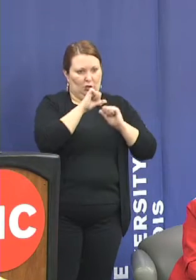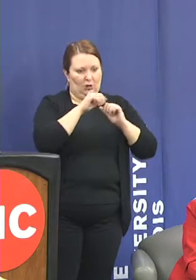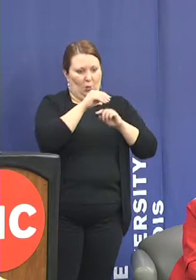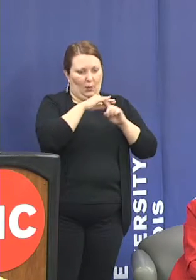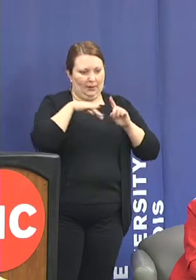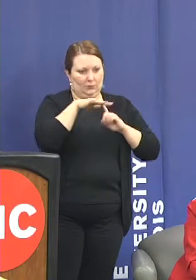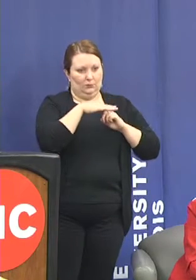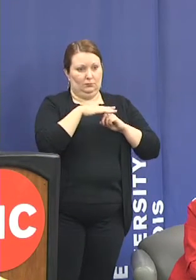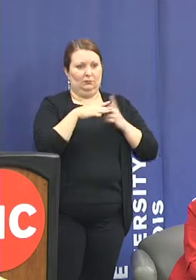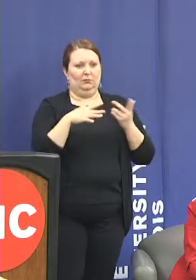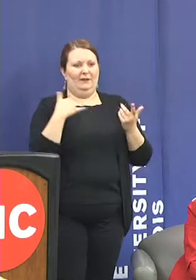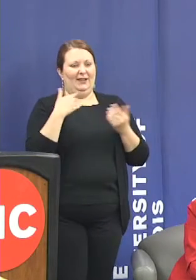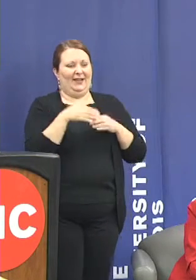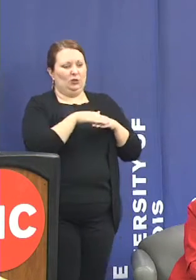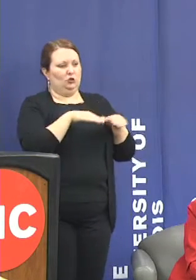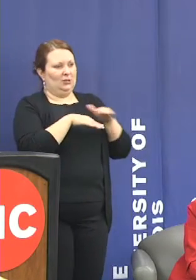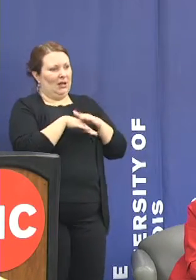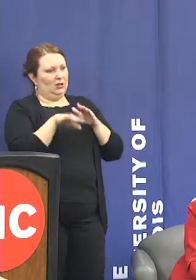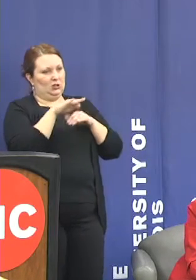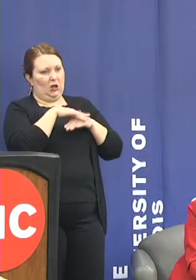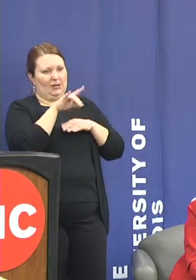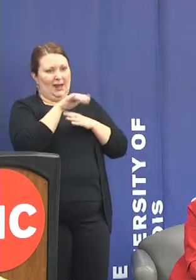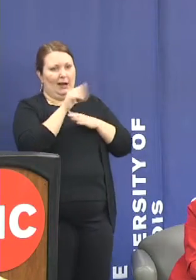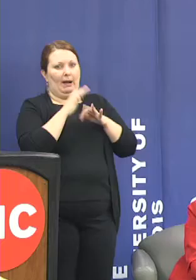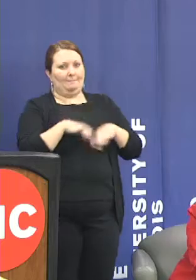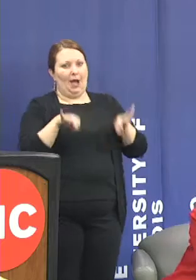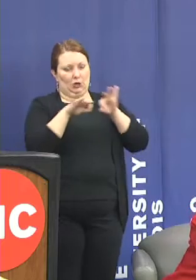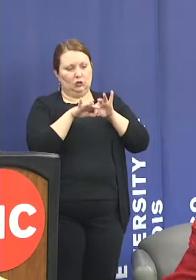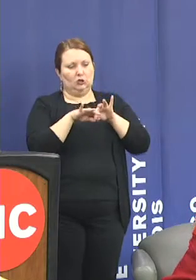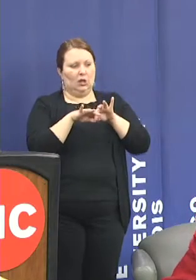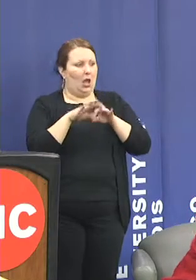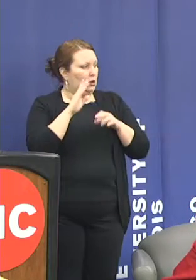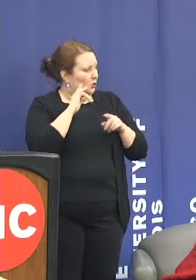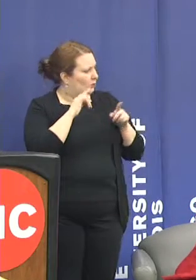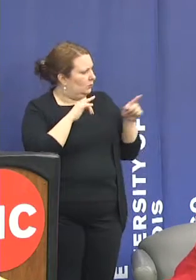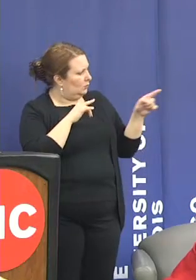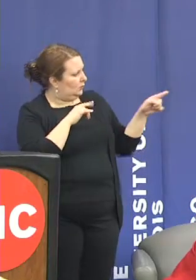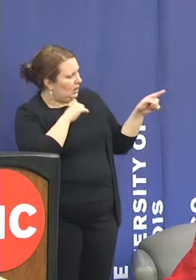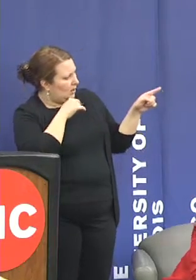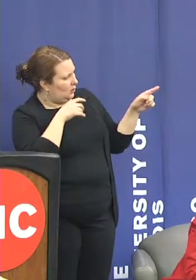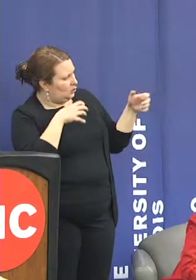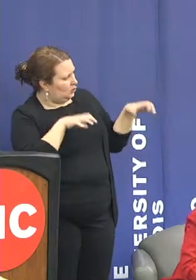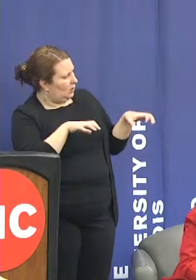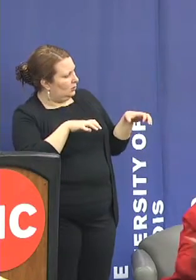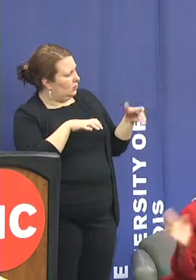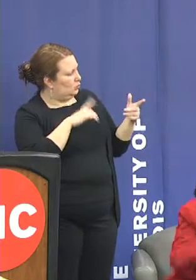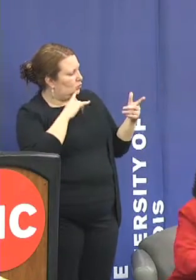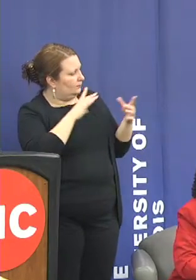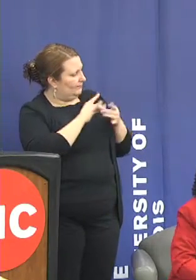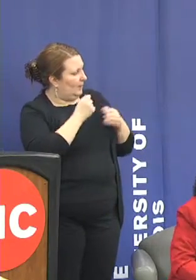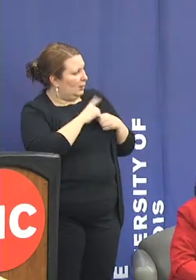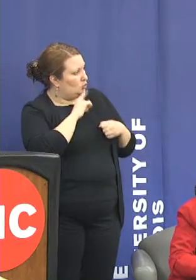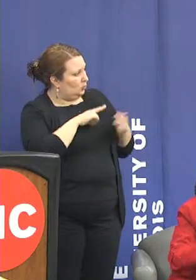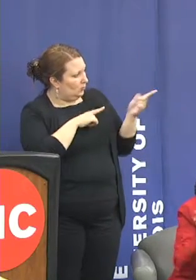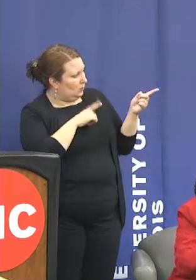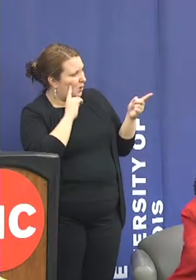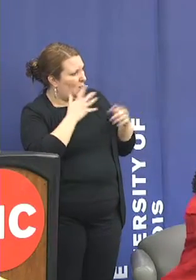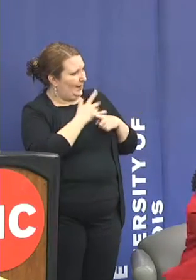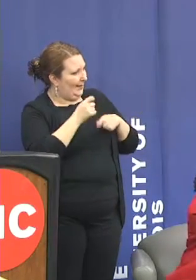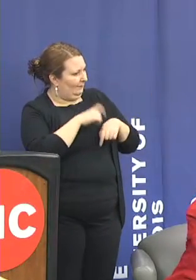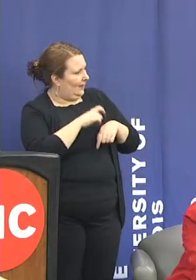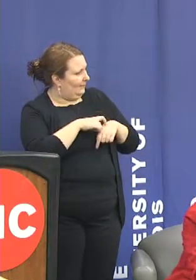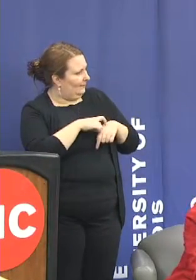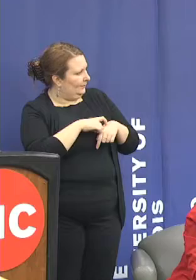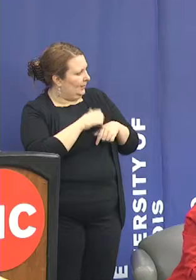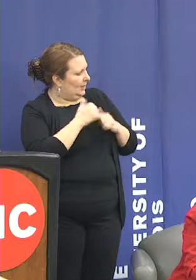So having intersectional data matters. And I know that you haven't had a chance to chime in, so I wanna make sure, because I know we're out of